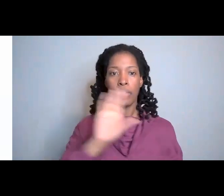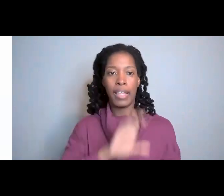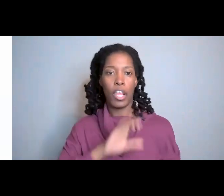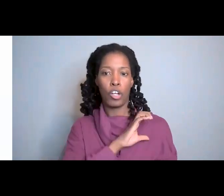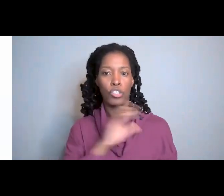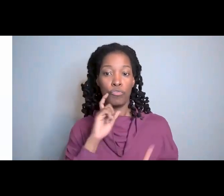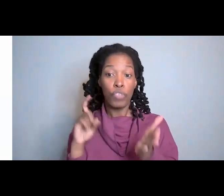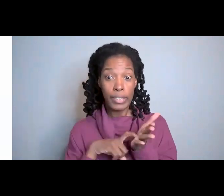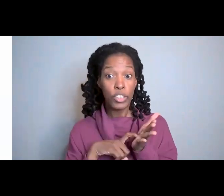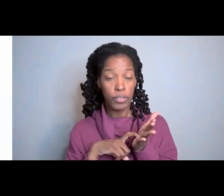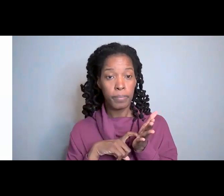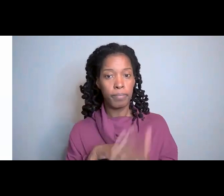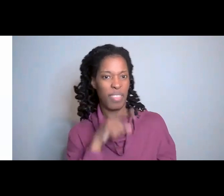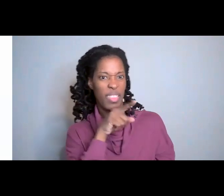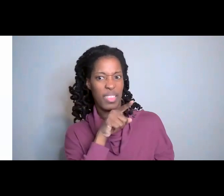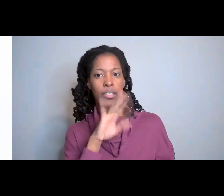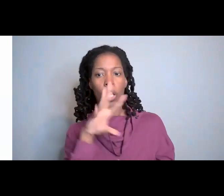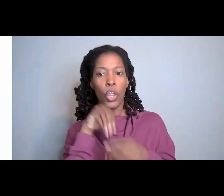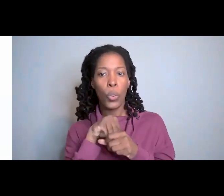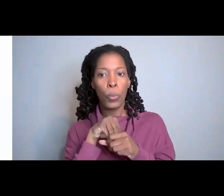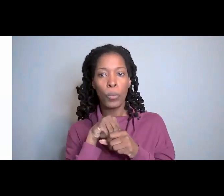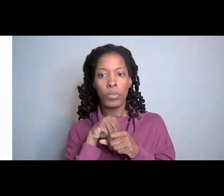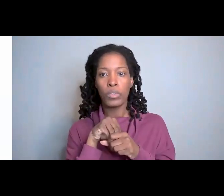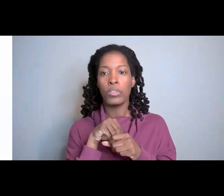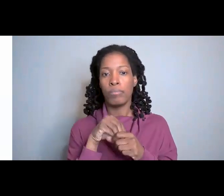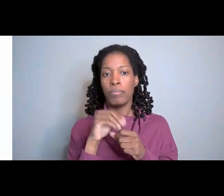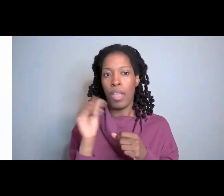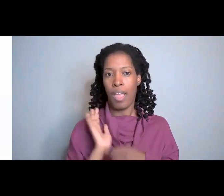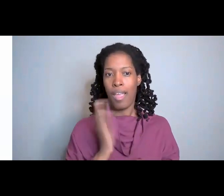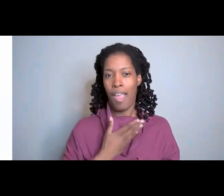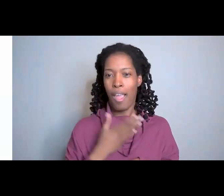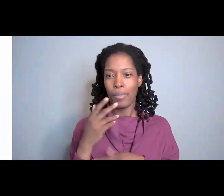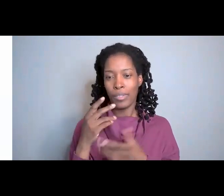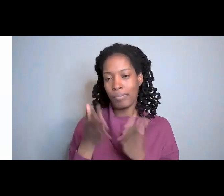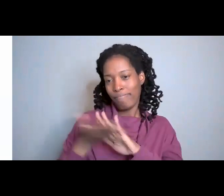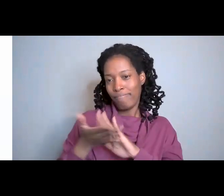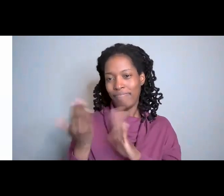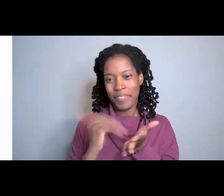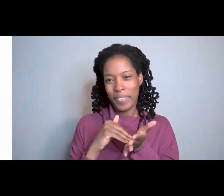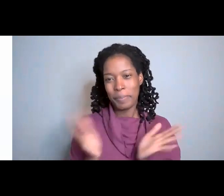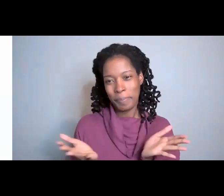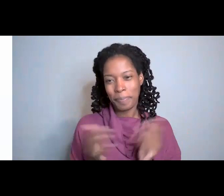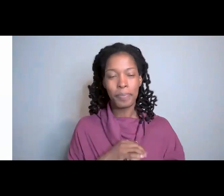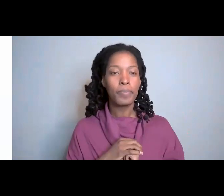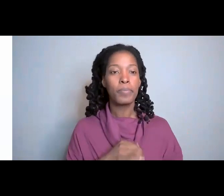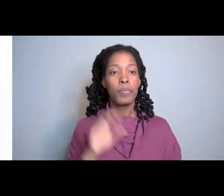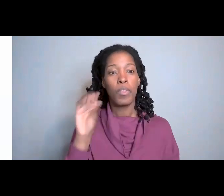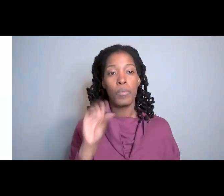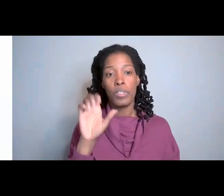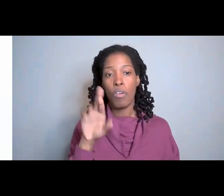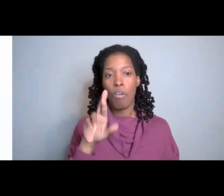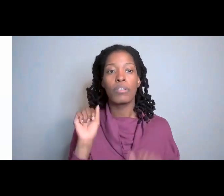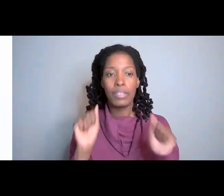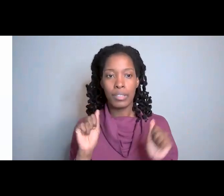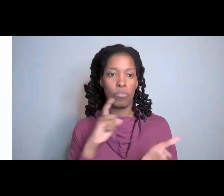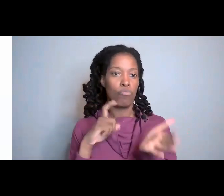This is something included in Adobe Pro again. So OCR can recognize